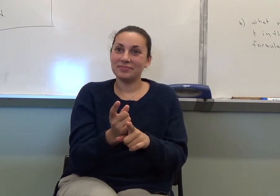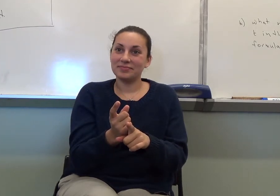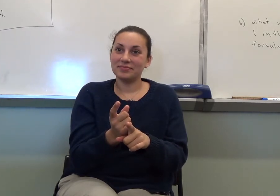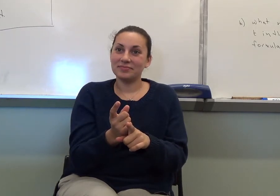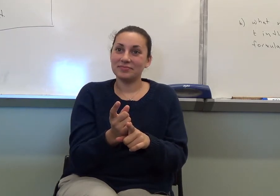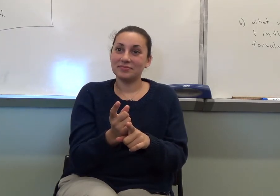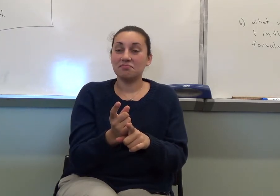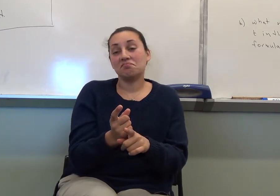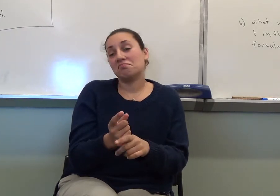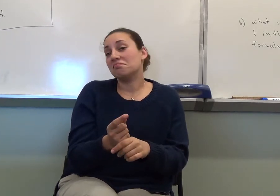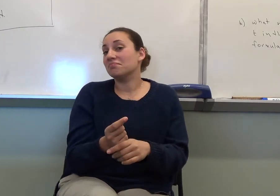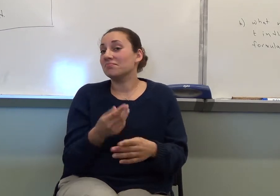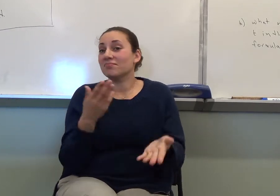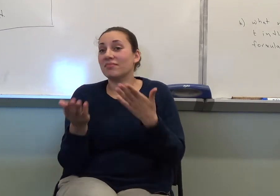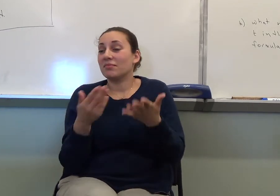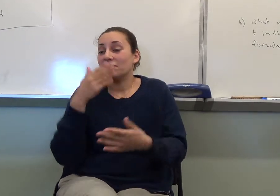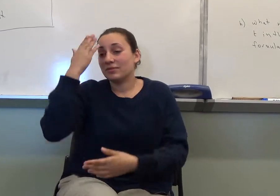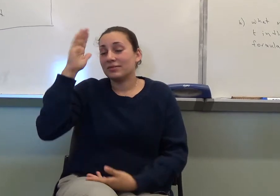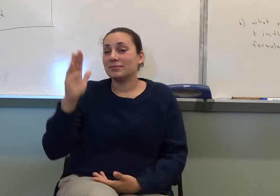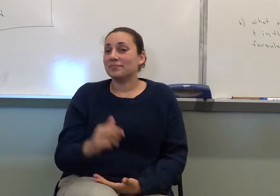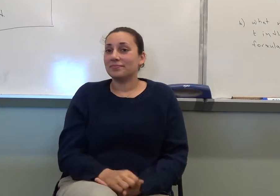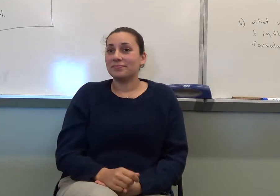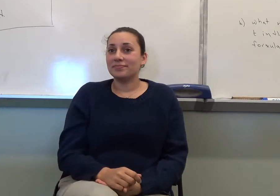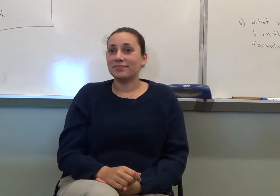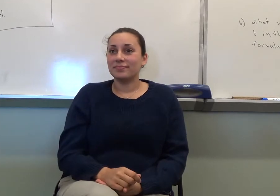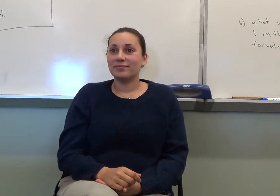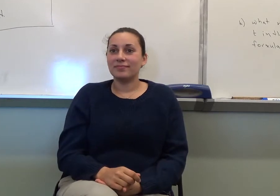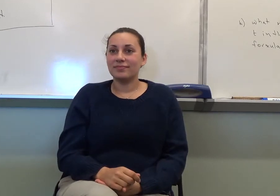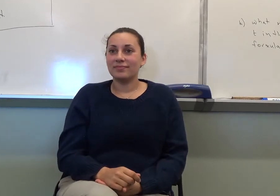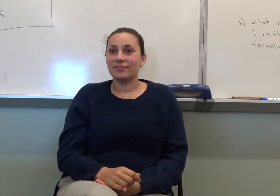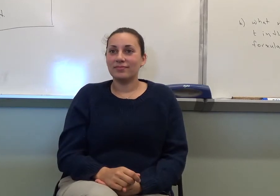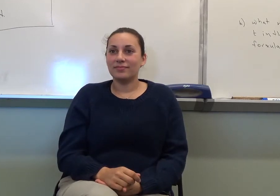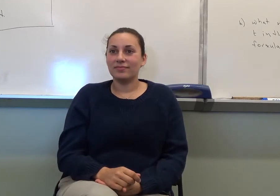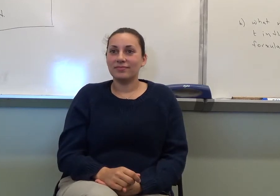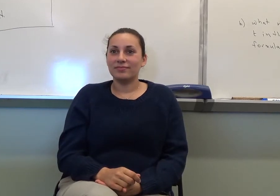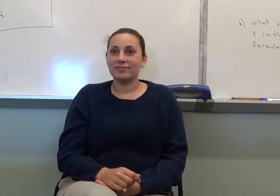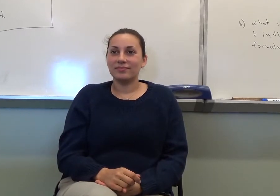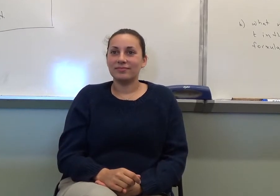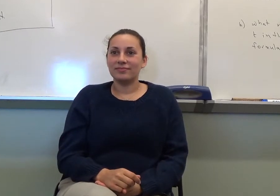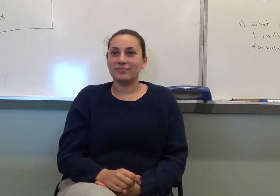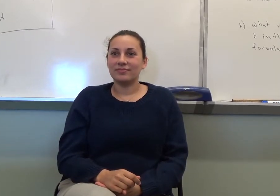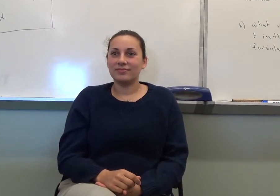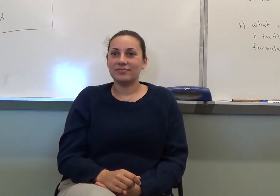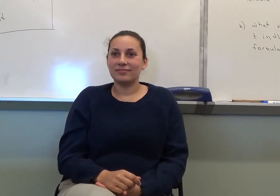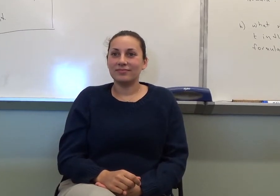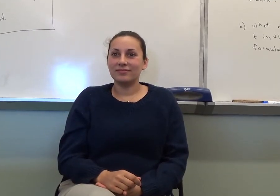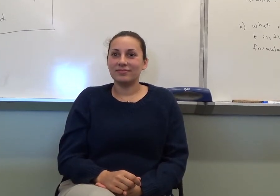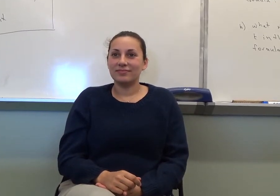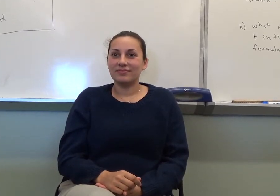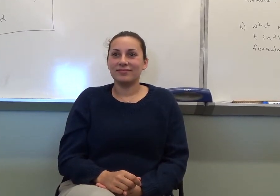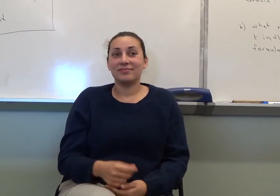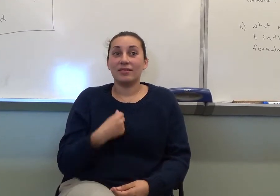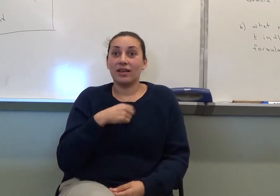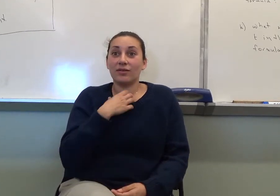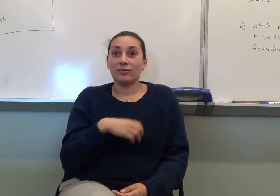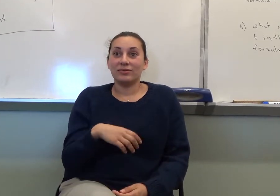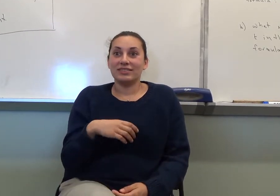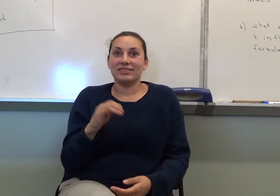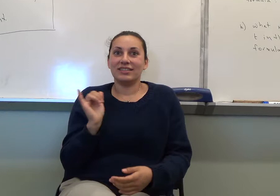divide that, and then you have to multiply it by 100% to put it into percent, right? Because that's a decimal, and then if that's the